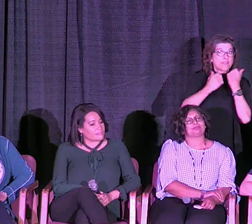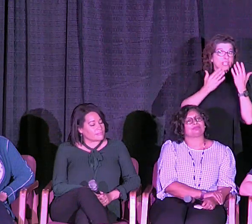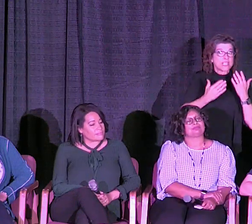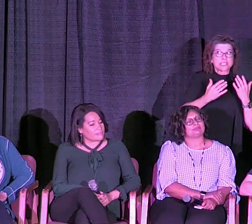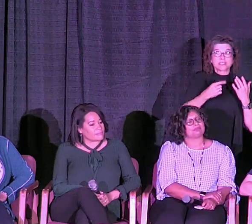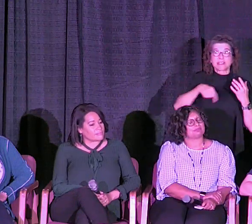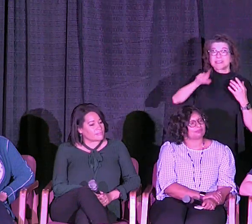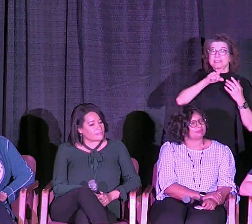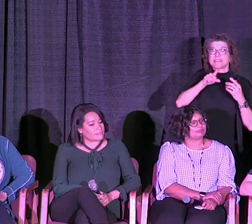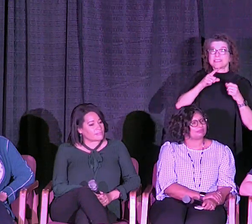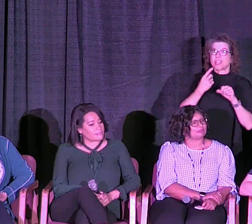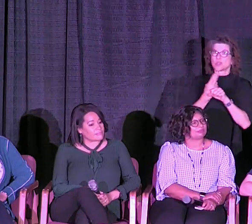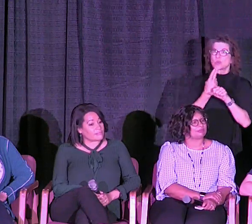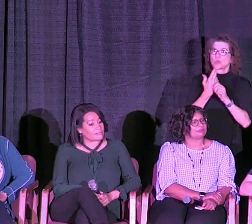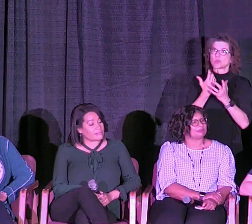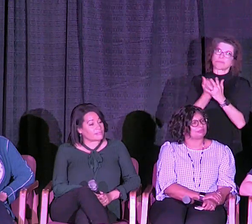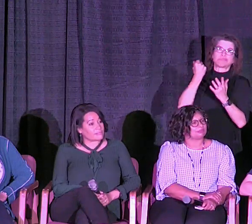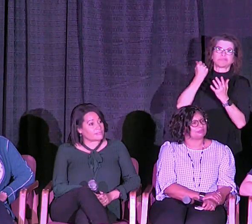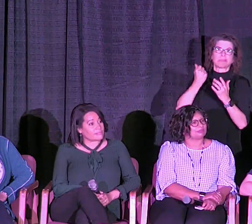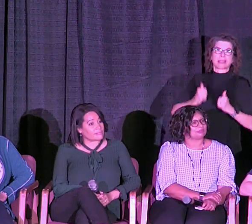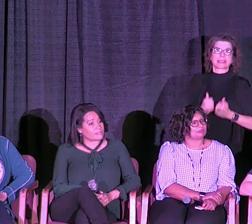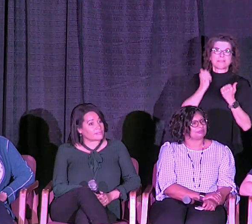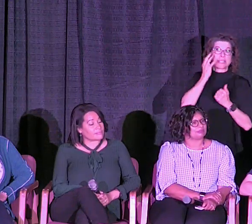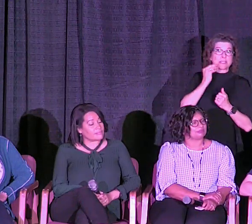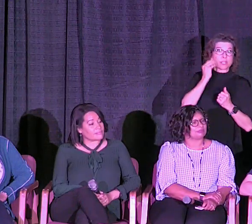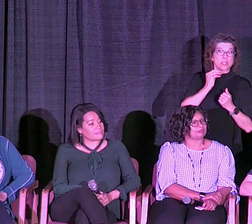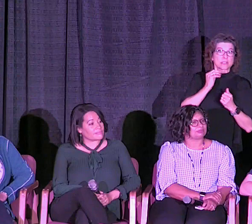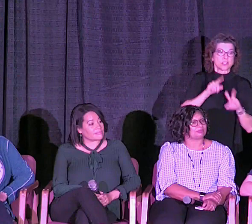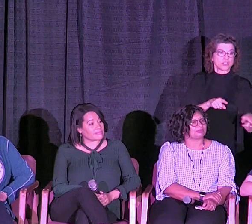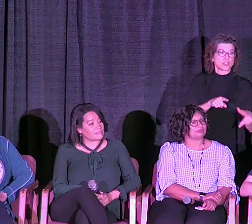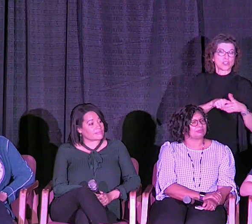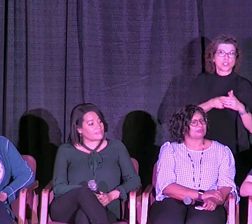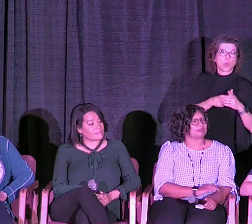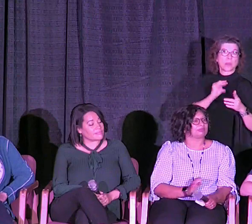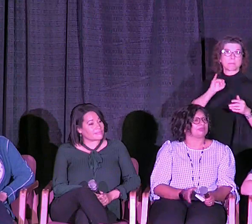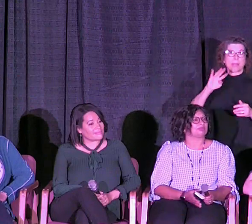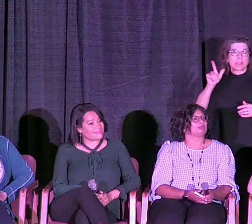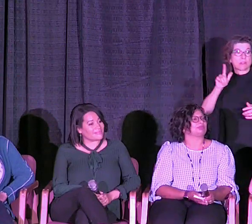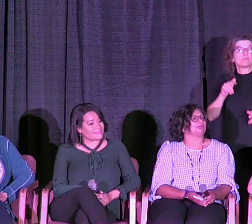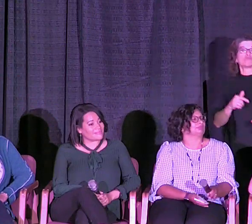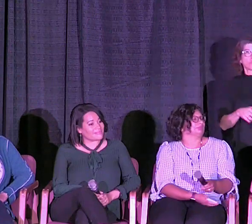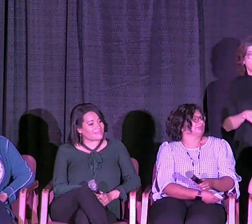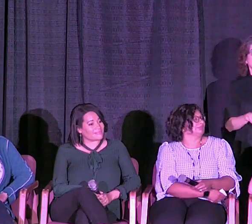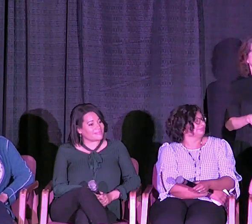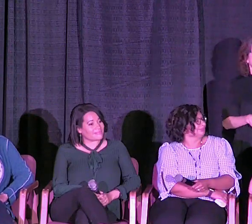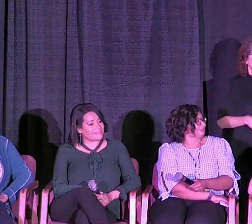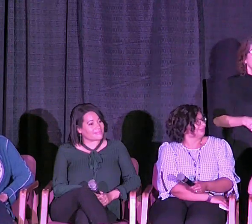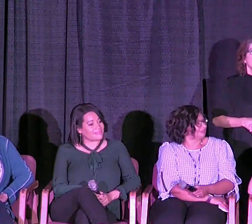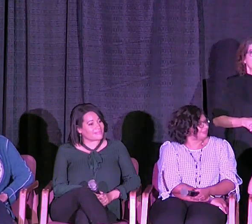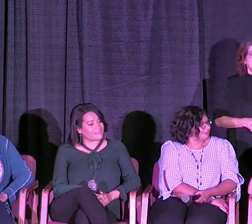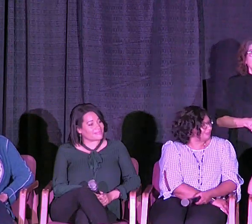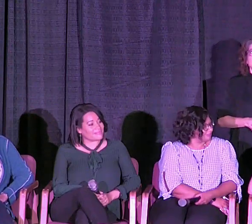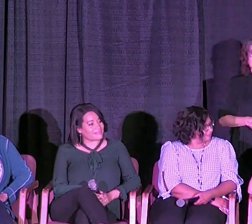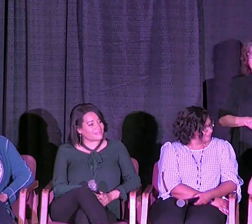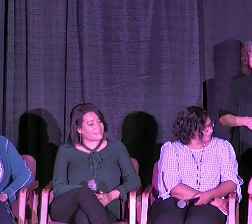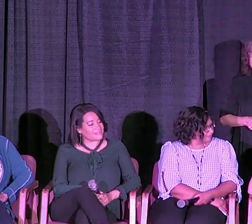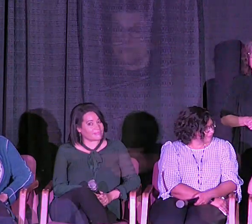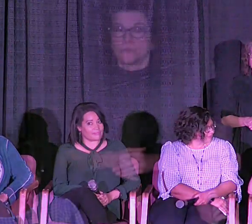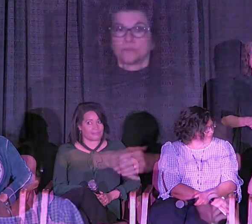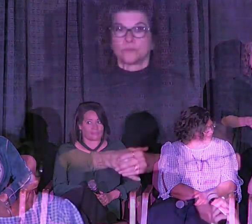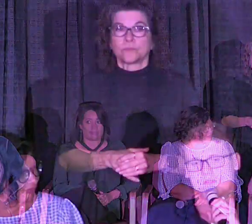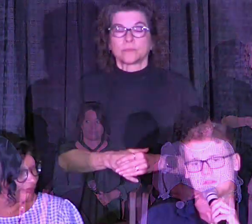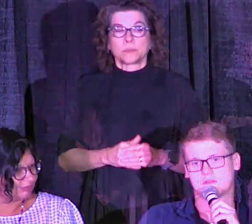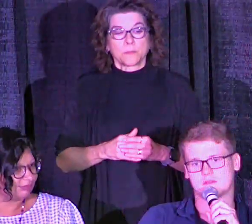utilize or harness lived experience folks? And we're gonna start with Michael. Yeah, I think for our